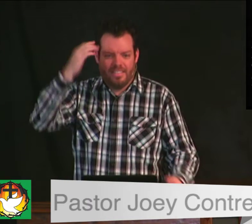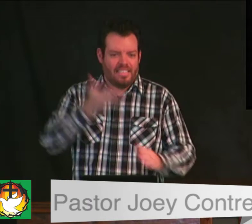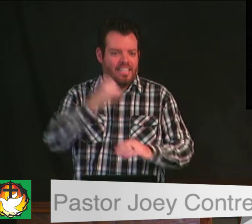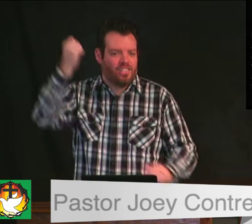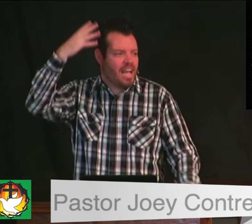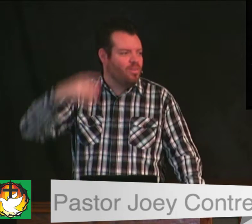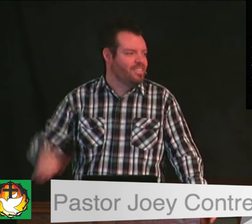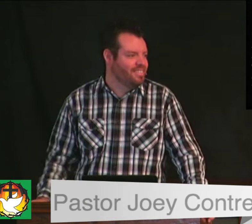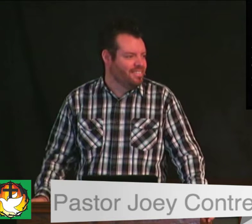Sing in the shower.